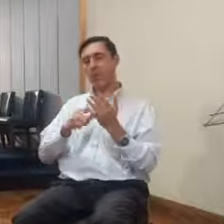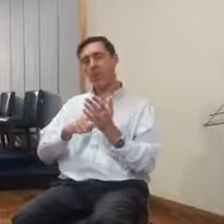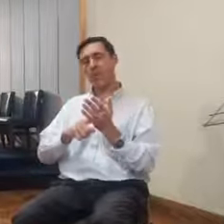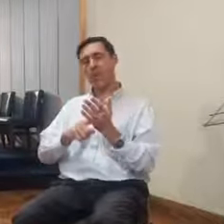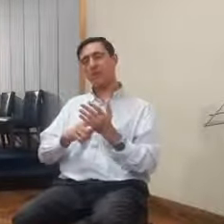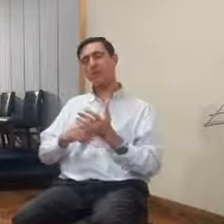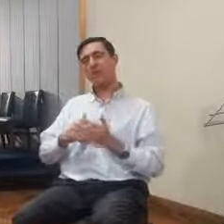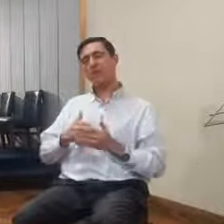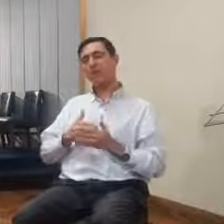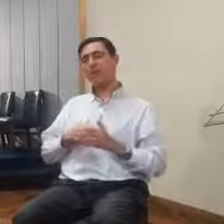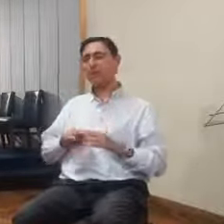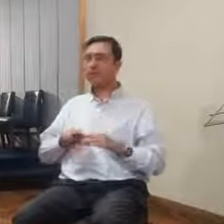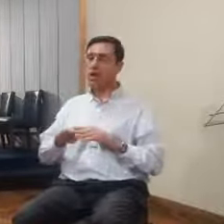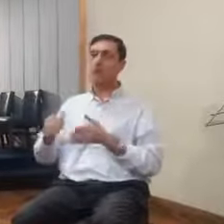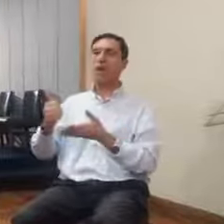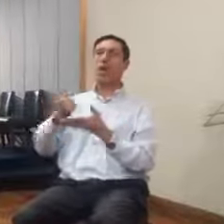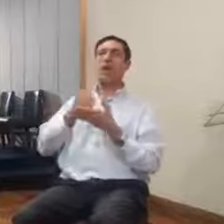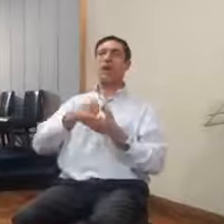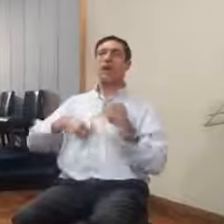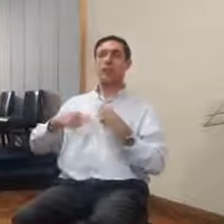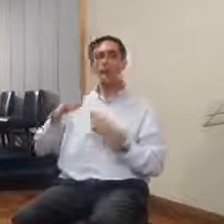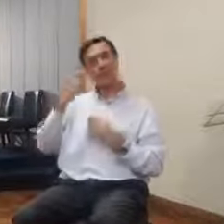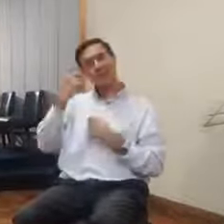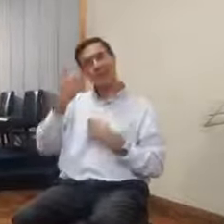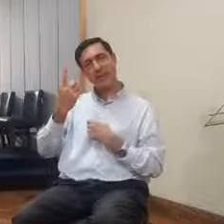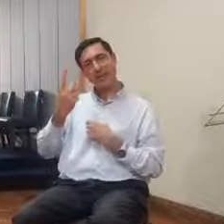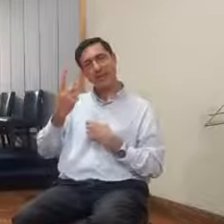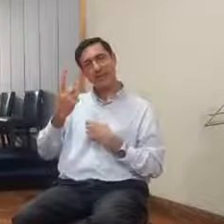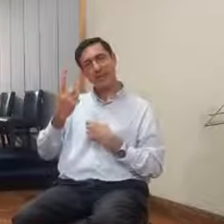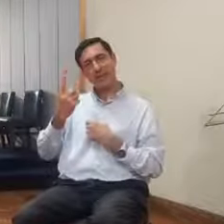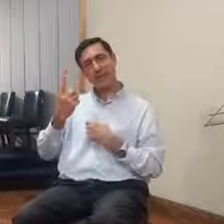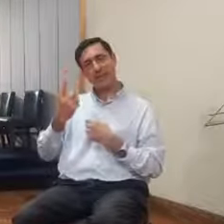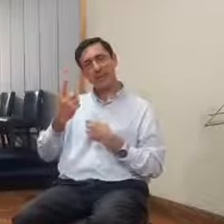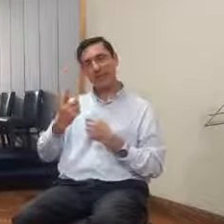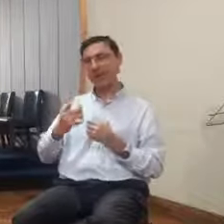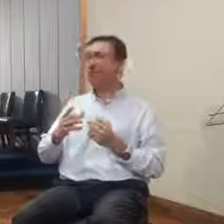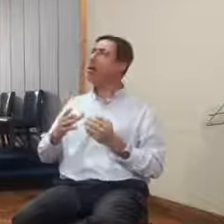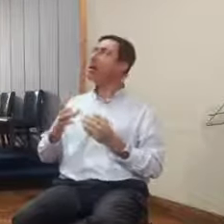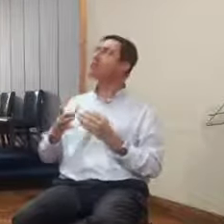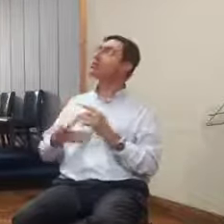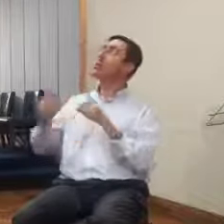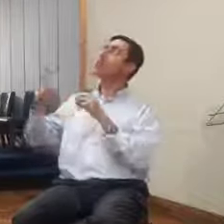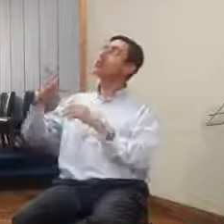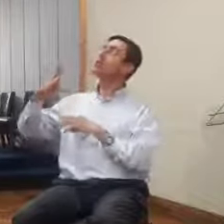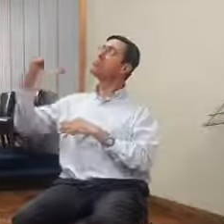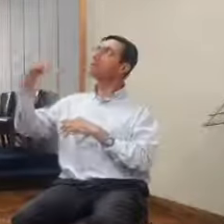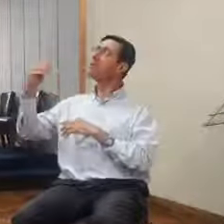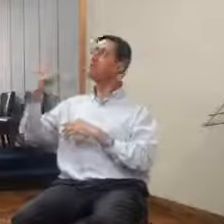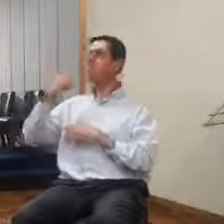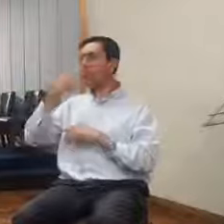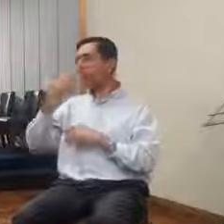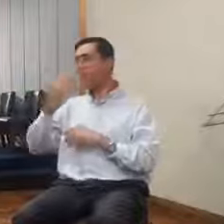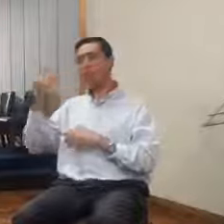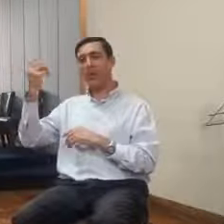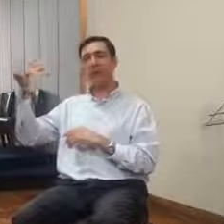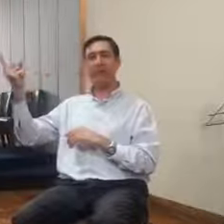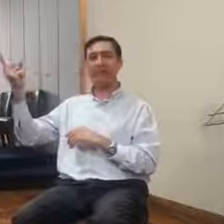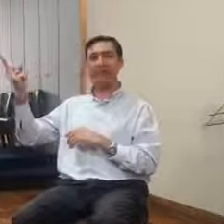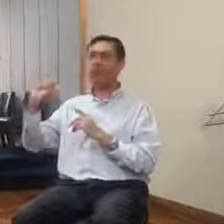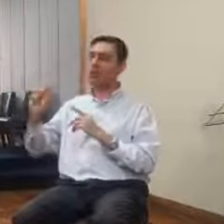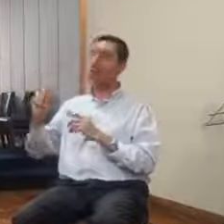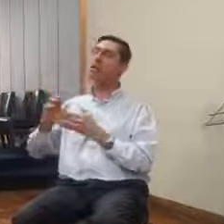our understanding of things. With what does the Lord look upon us then? His eyes upon us. Well, he knows about us all